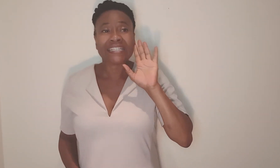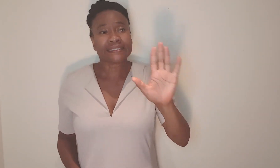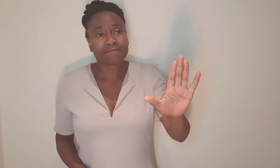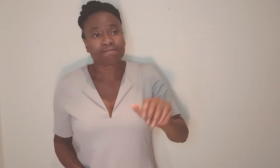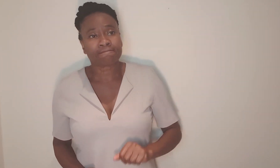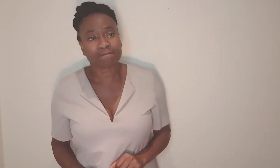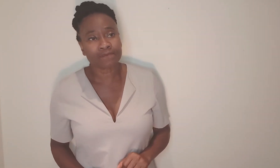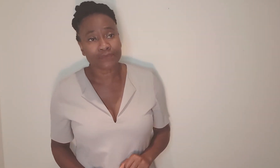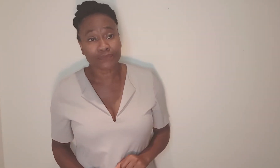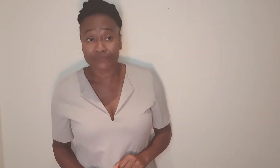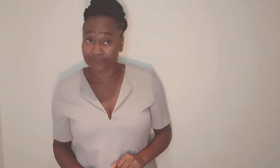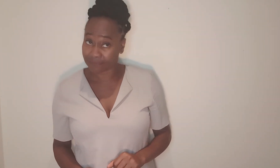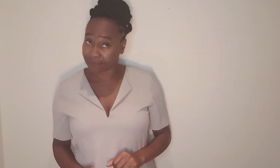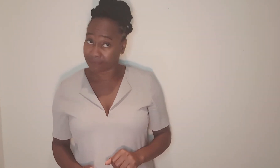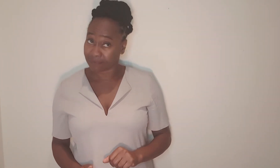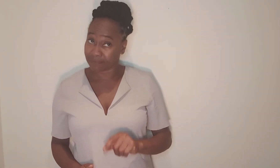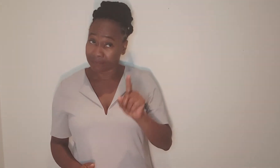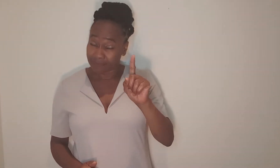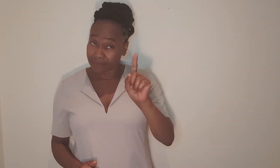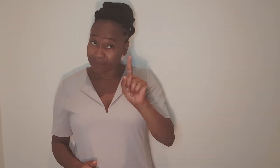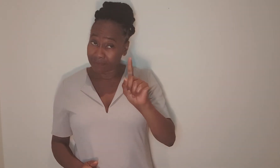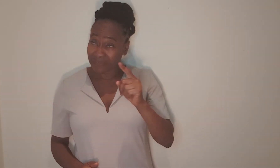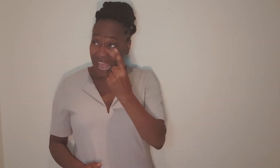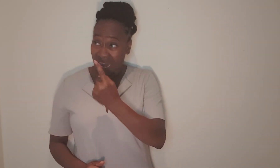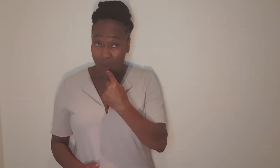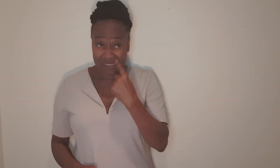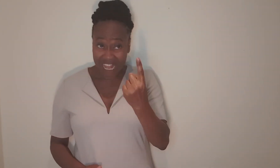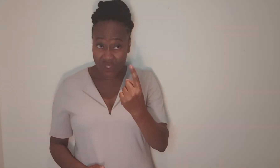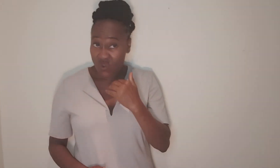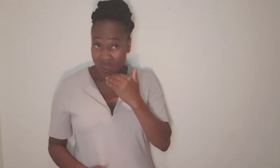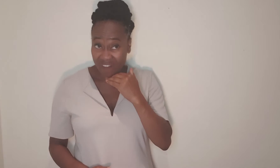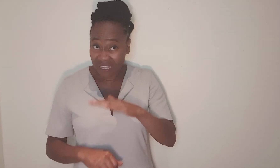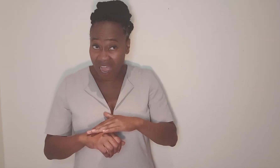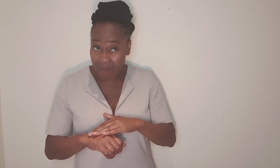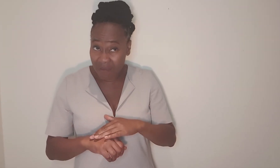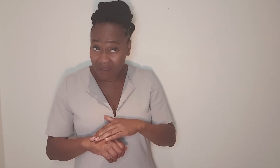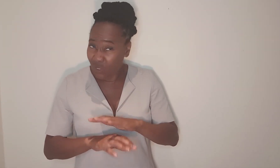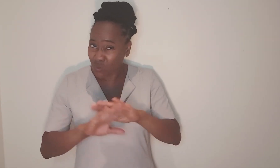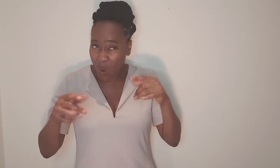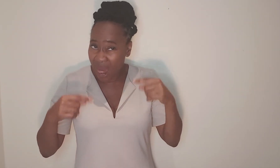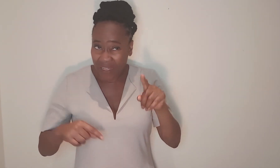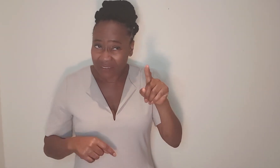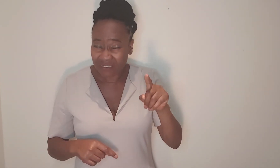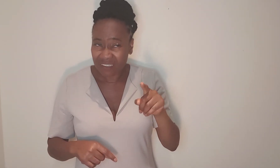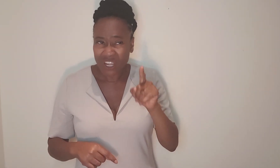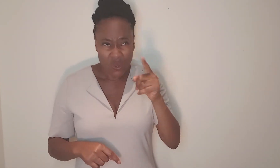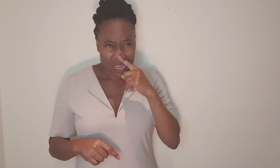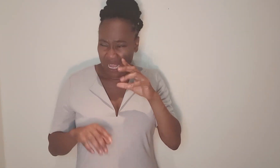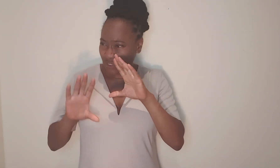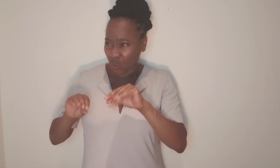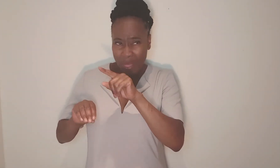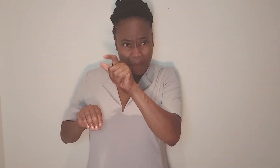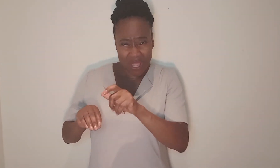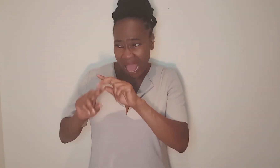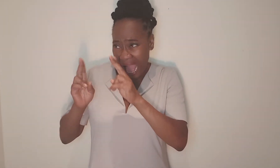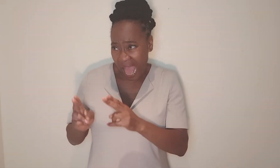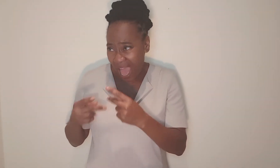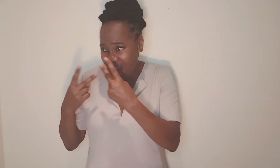don't let anybody tell you there isn't time. That there isn't time to stop by that person's house, or to listen to one more song, or to tidy up after